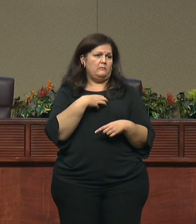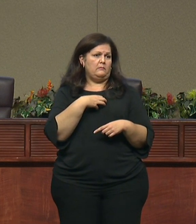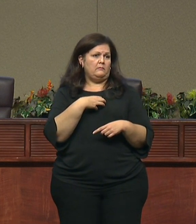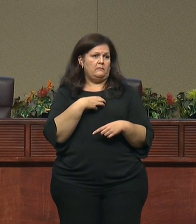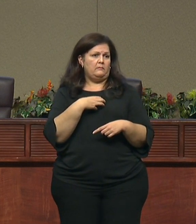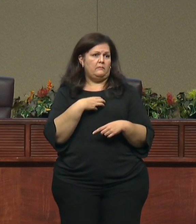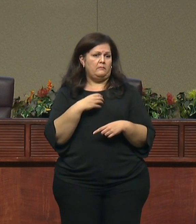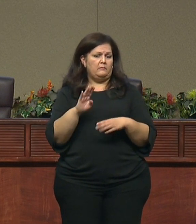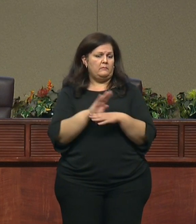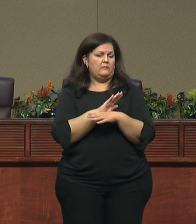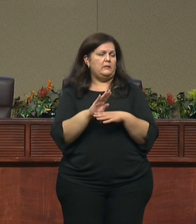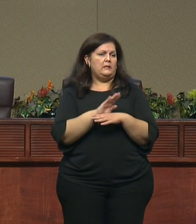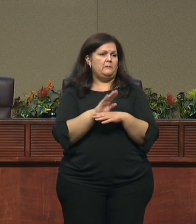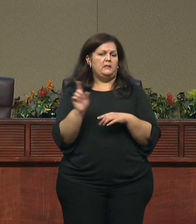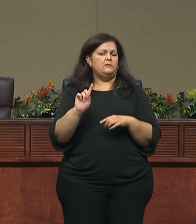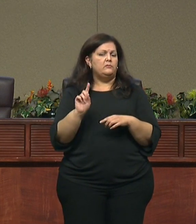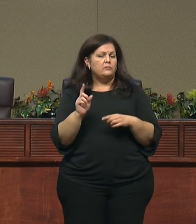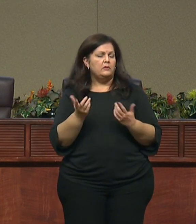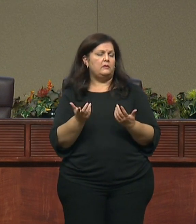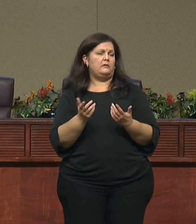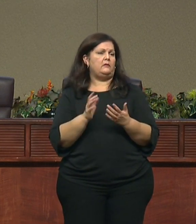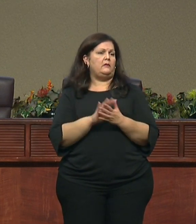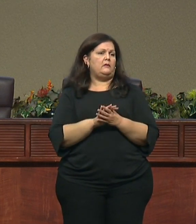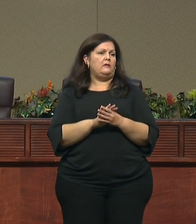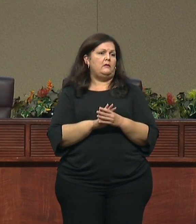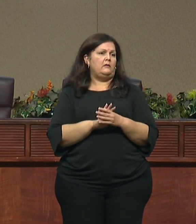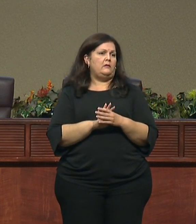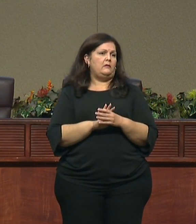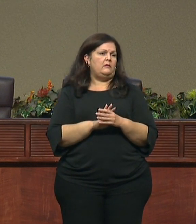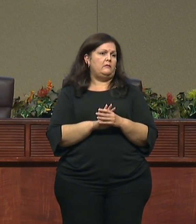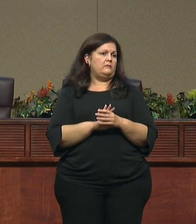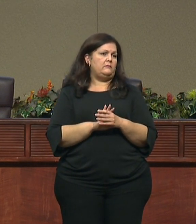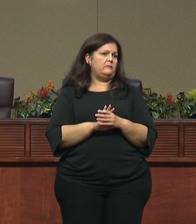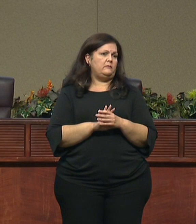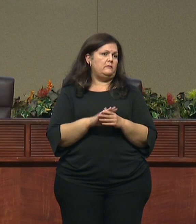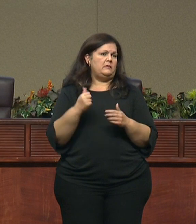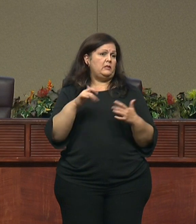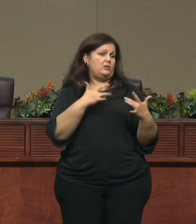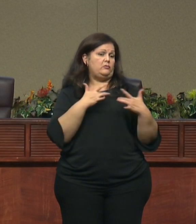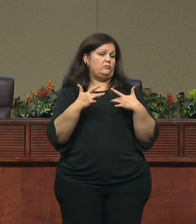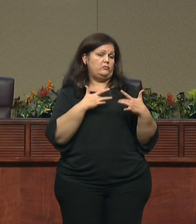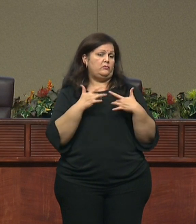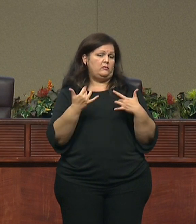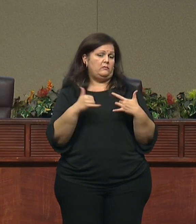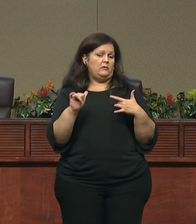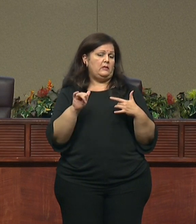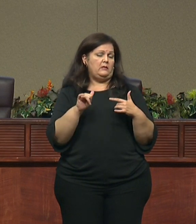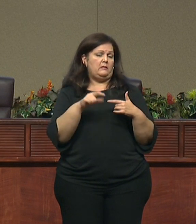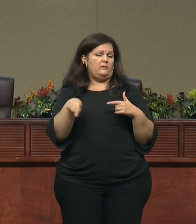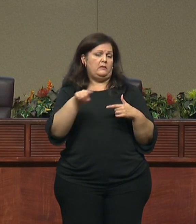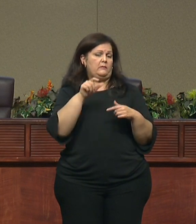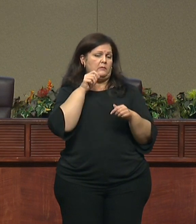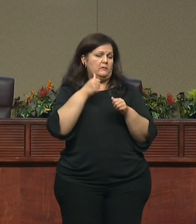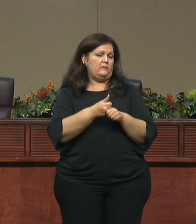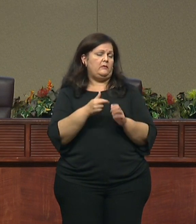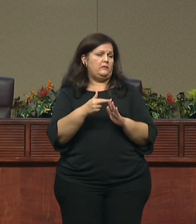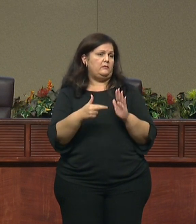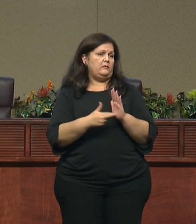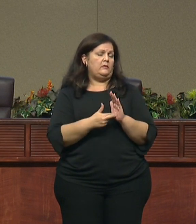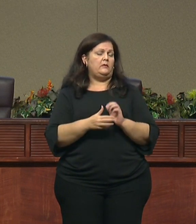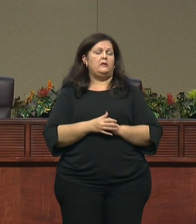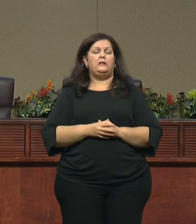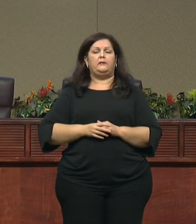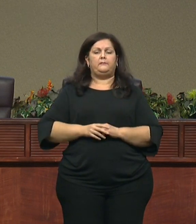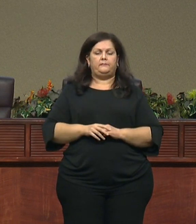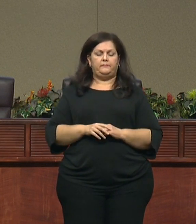where any of the businesses have been located, and if there have been any, concerns on any violation. Have any of the rules been violated?